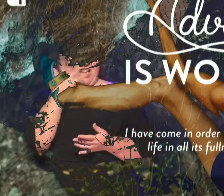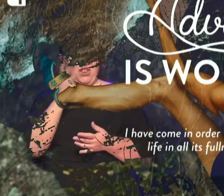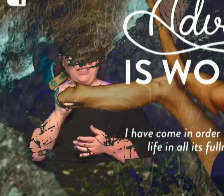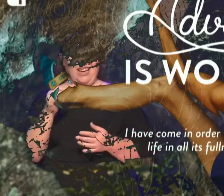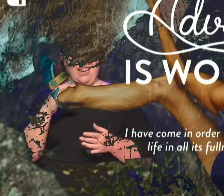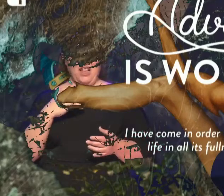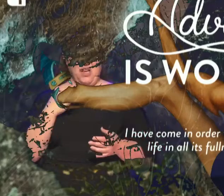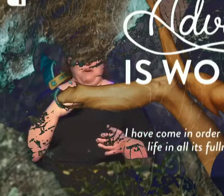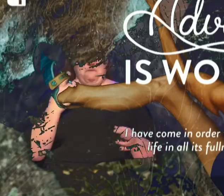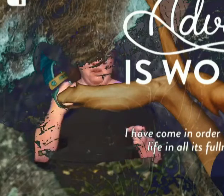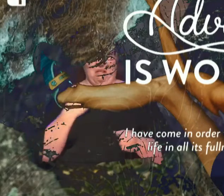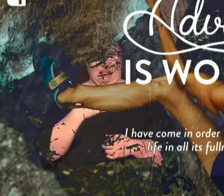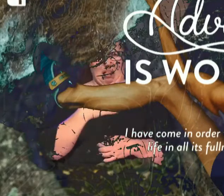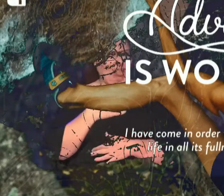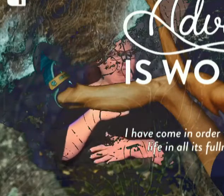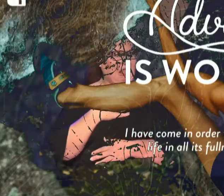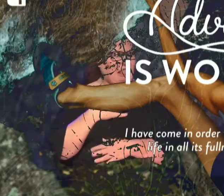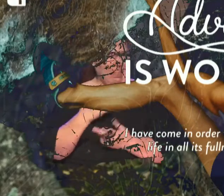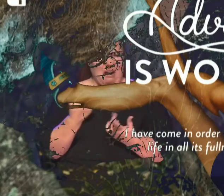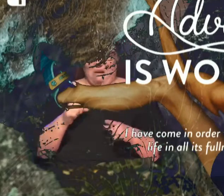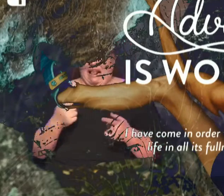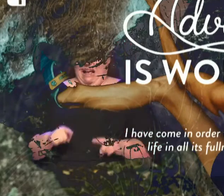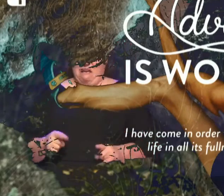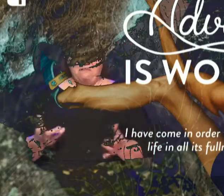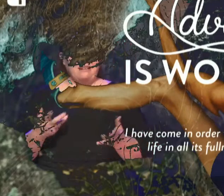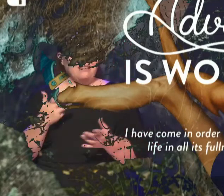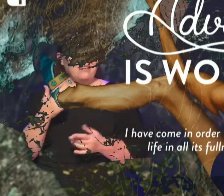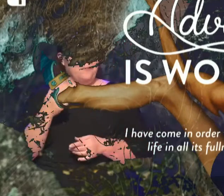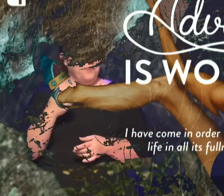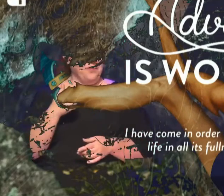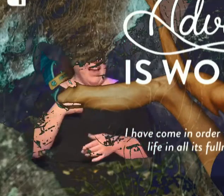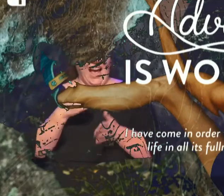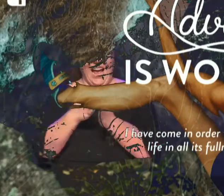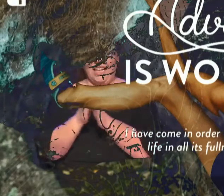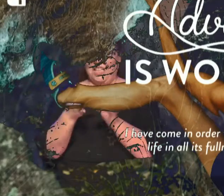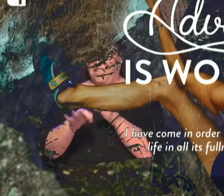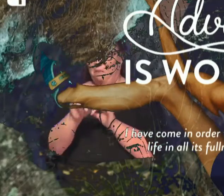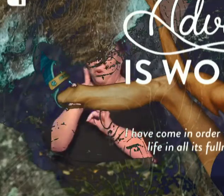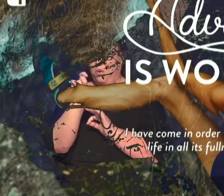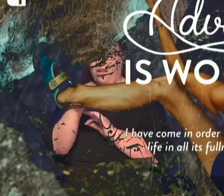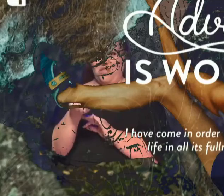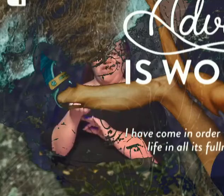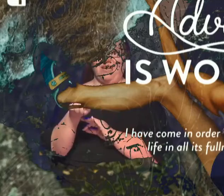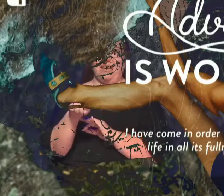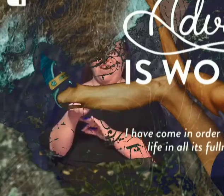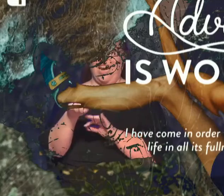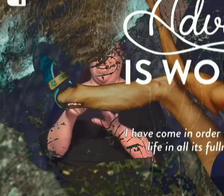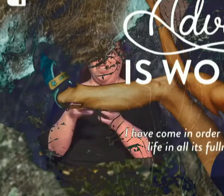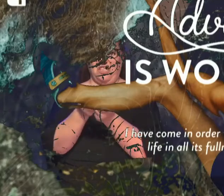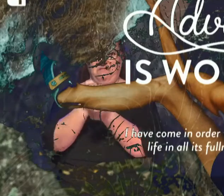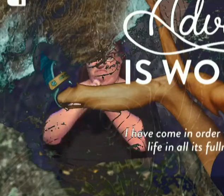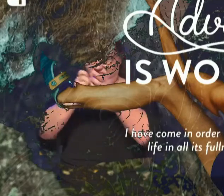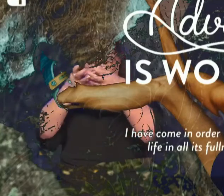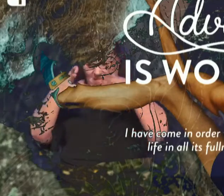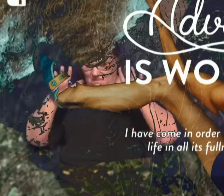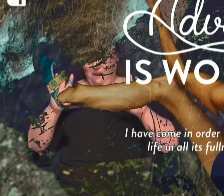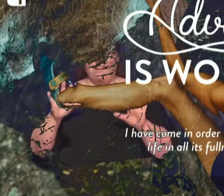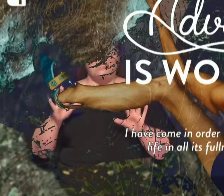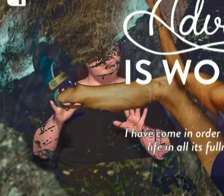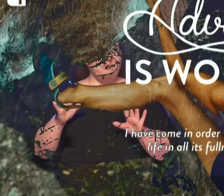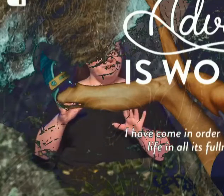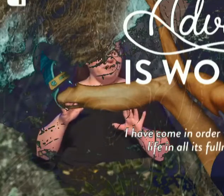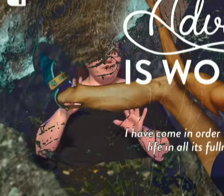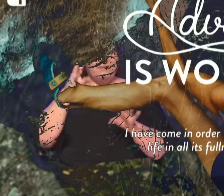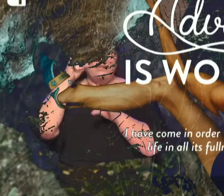gross, right? You just feel like, what happened? Like I asked a simple question and it just fell apart, right? Could you imagine you